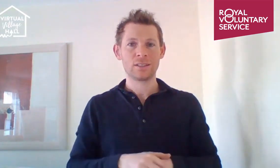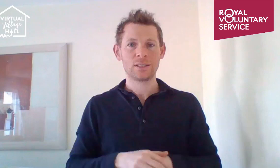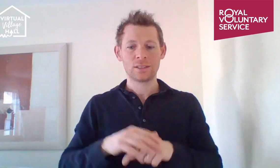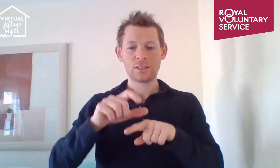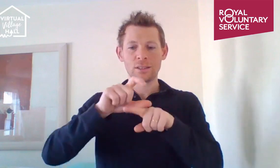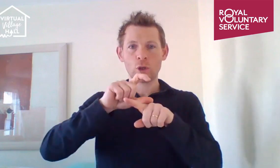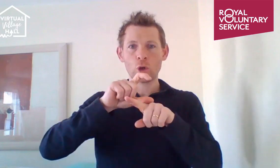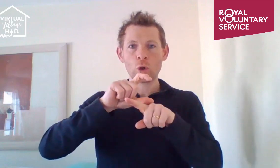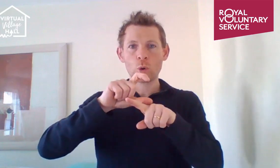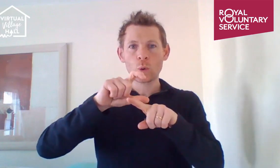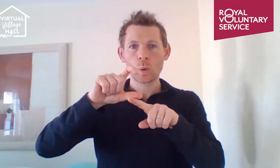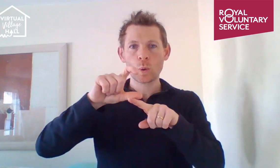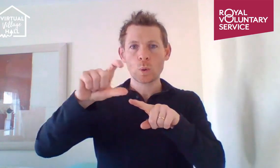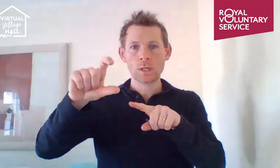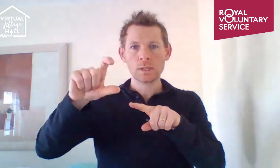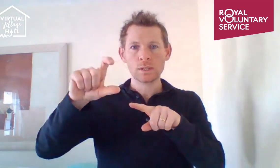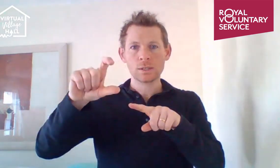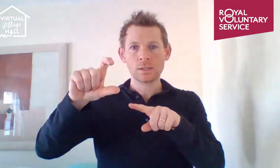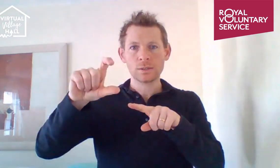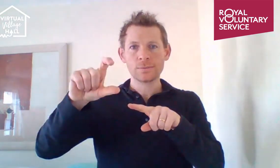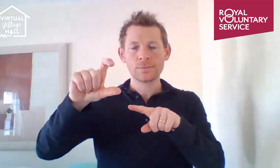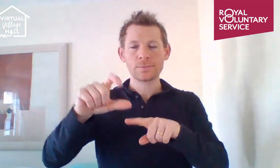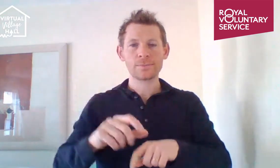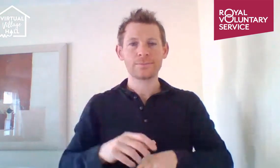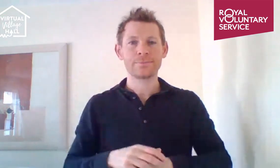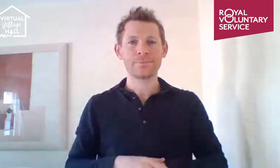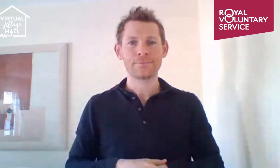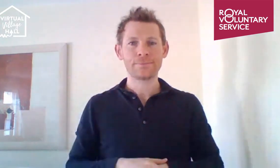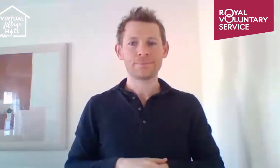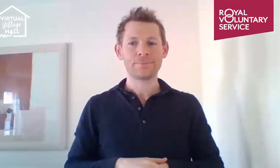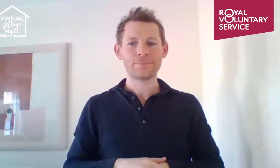Number three, course,